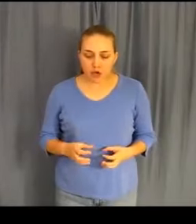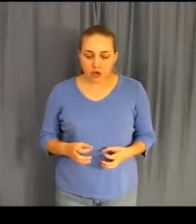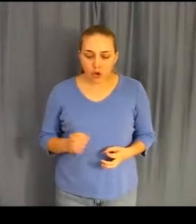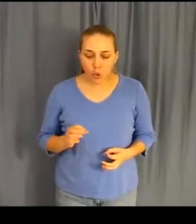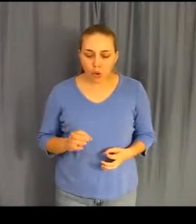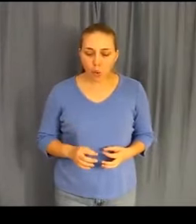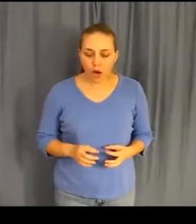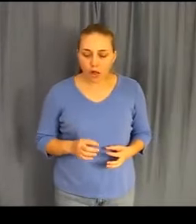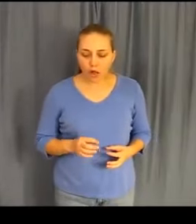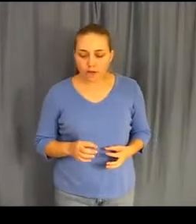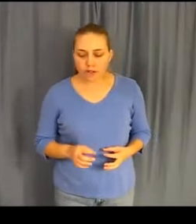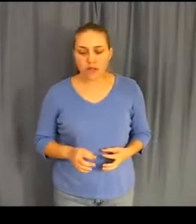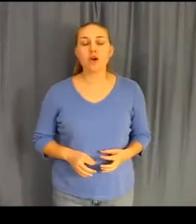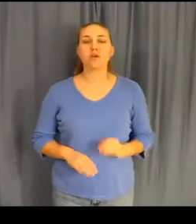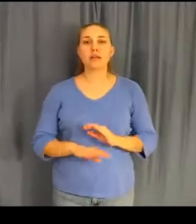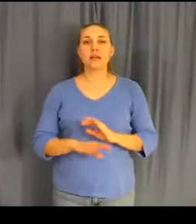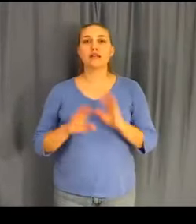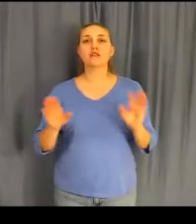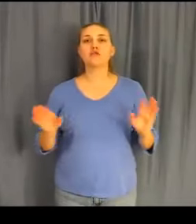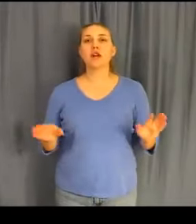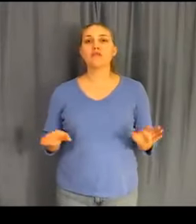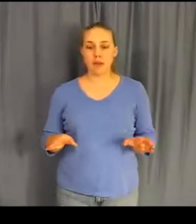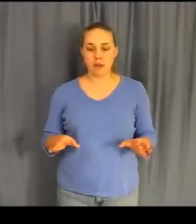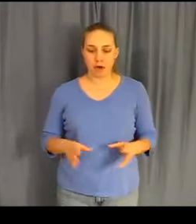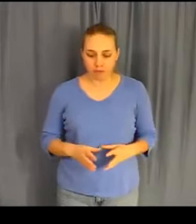enclosure or wall of stone. Getting this straight off the paper.